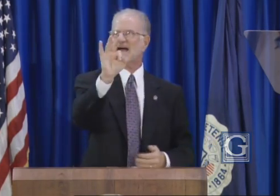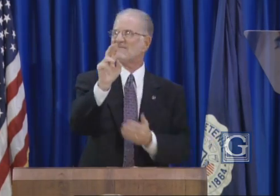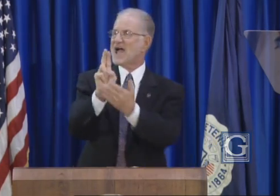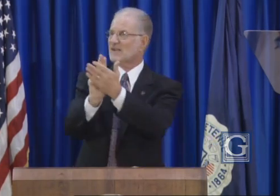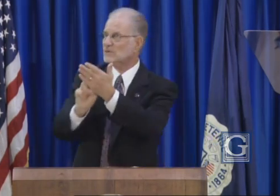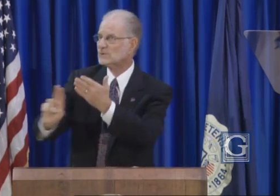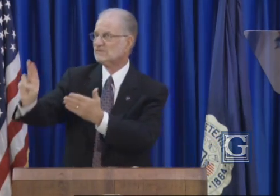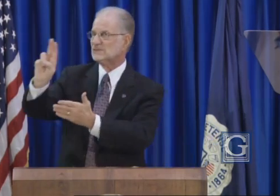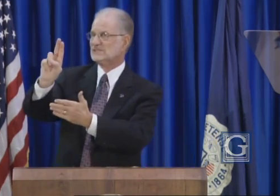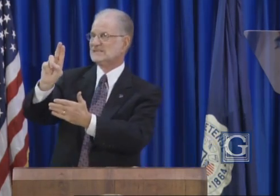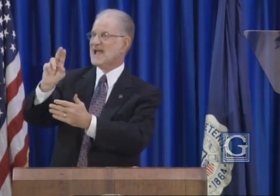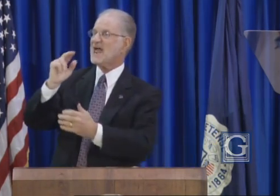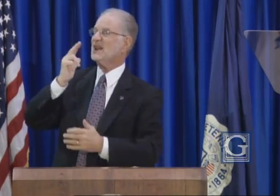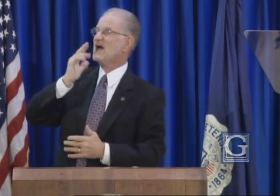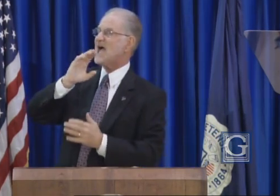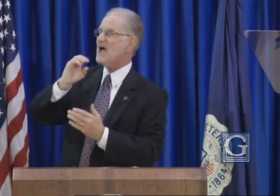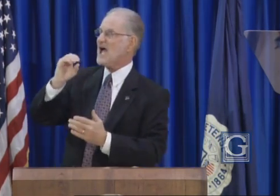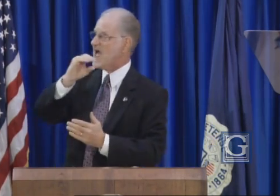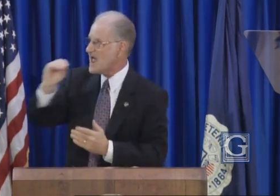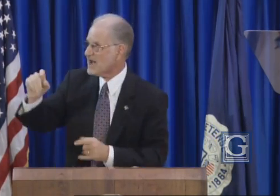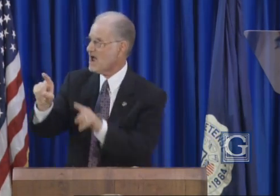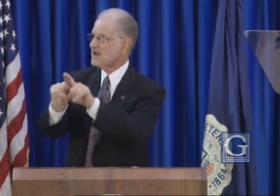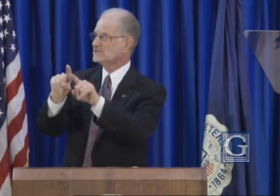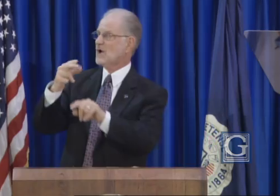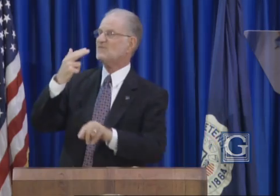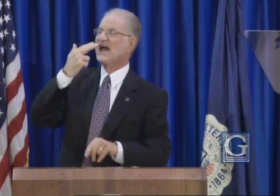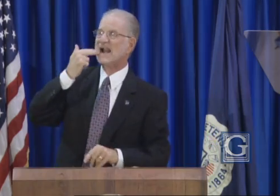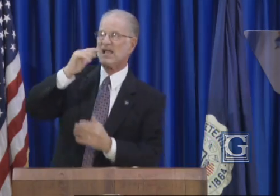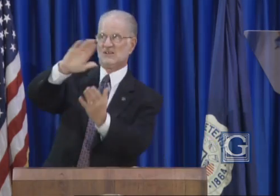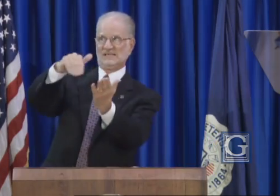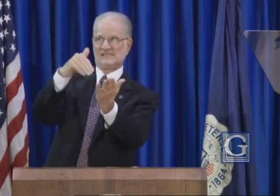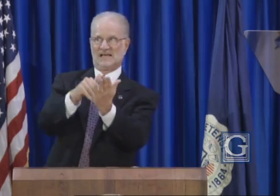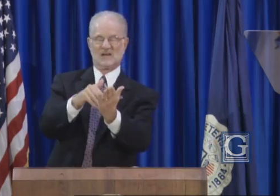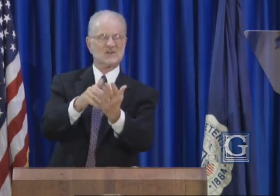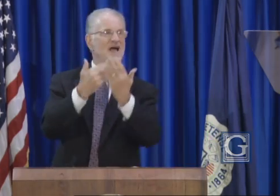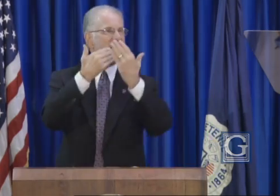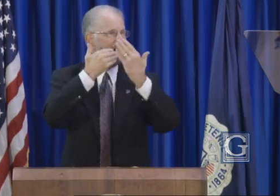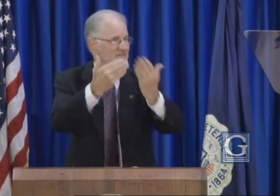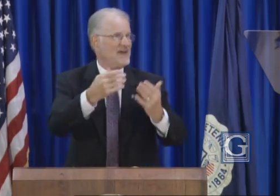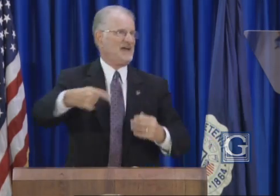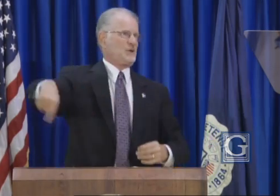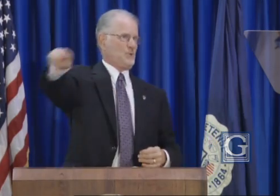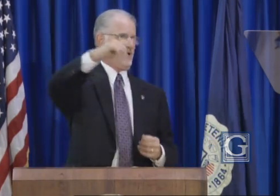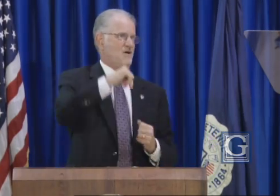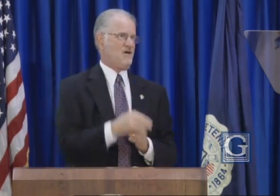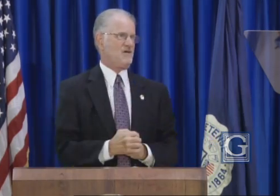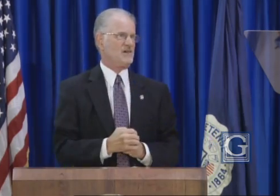I recognize our faculty and staff at the university and the Clare Center, and I thank you